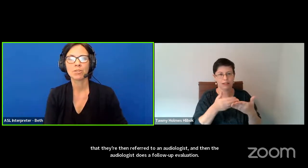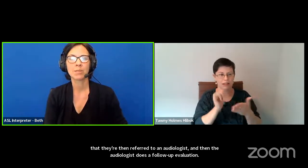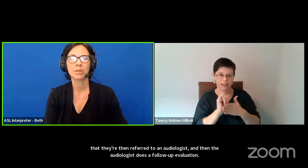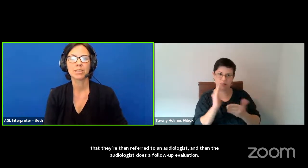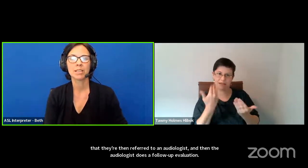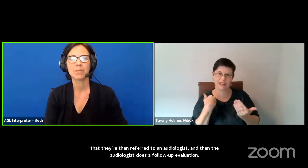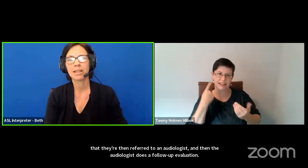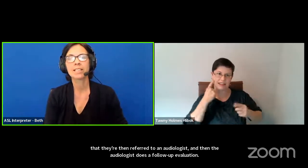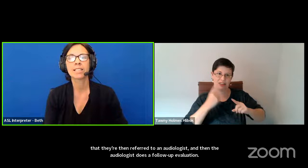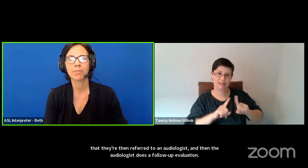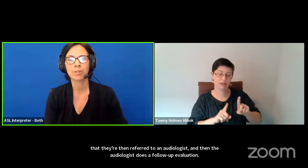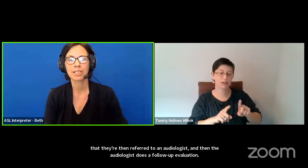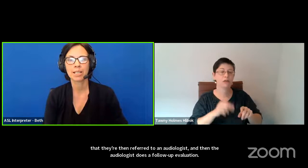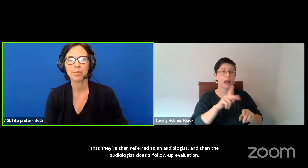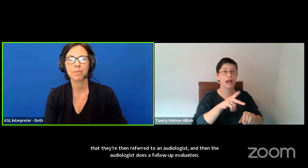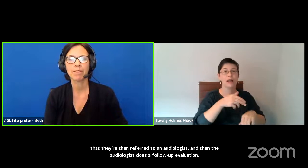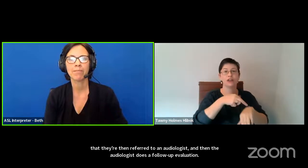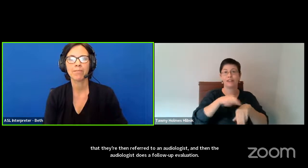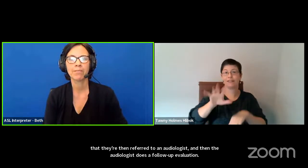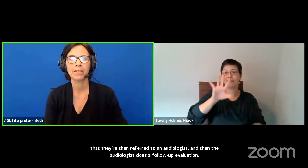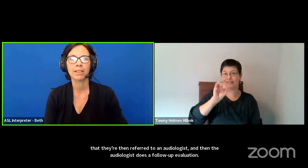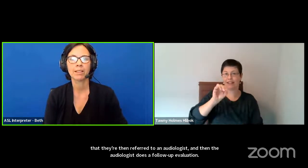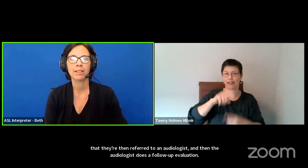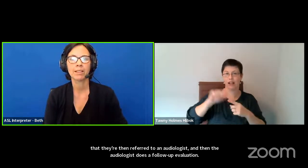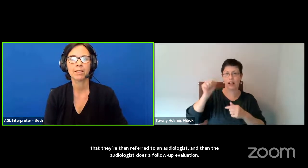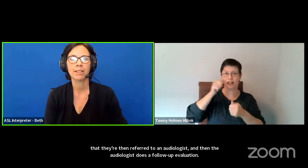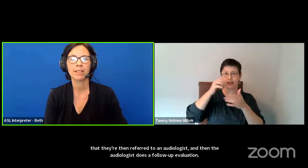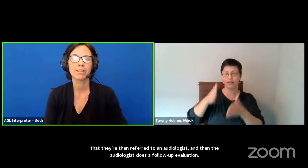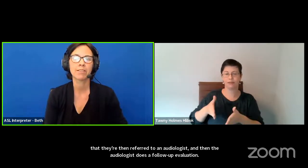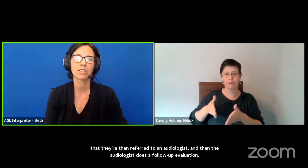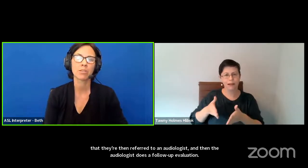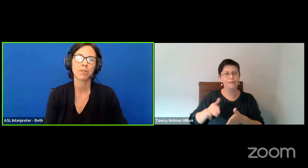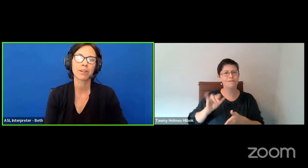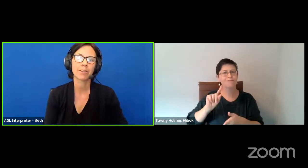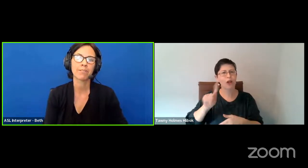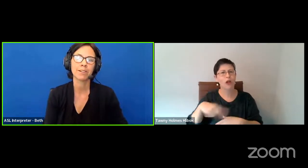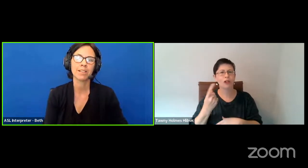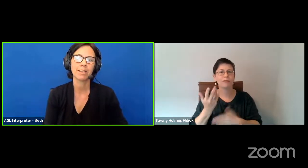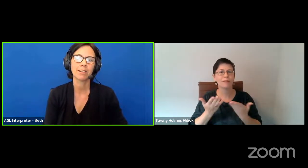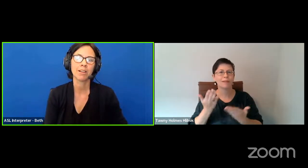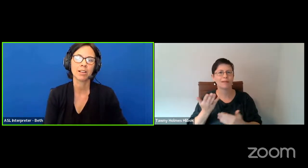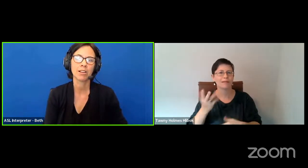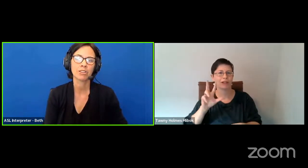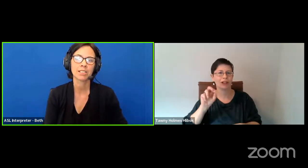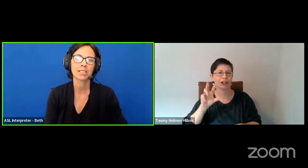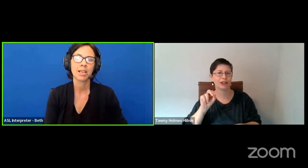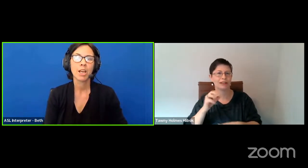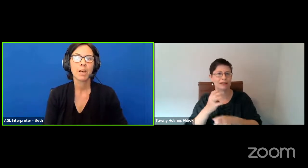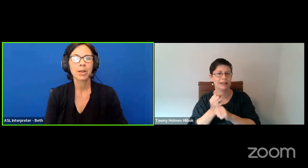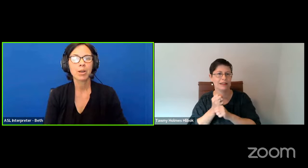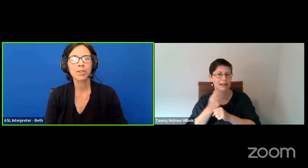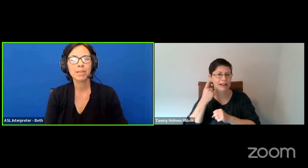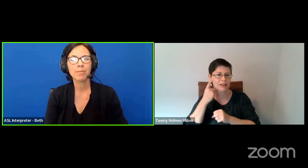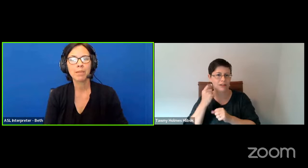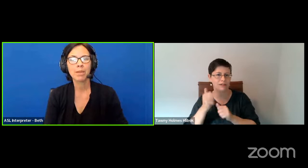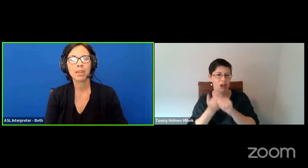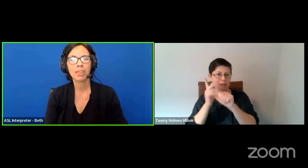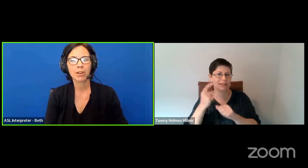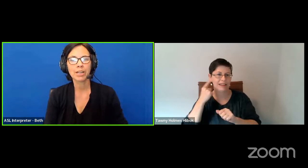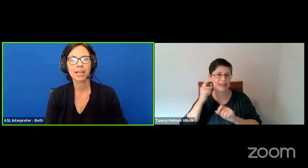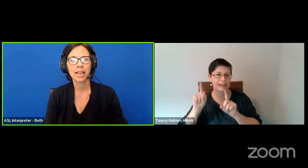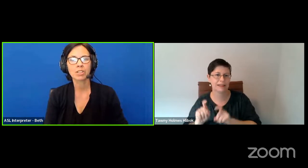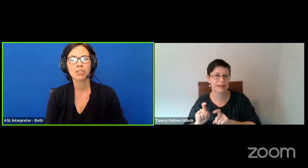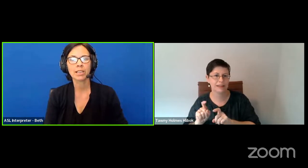documentation of those numbers seem like, let's say, for example, maybe 50, there could be different. So they refer 50 to audiologists, but only